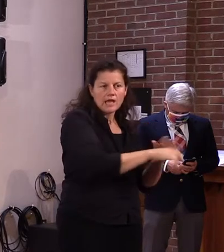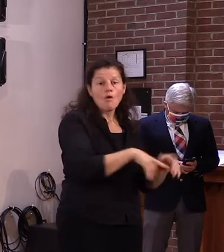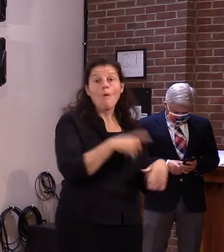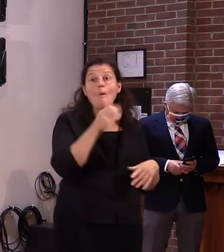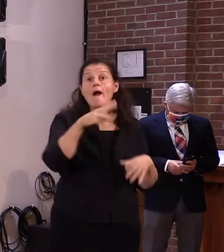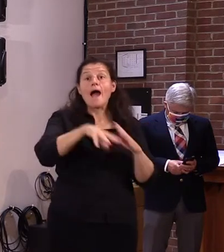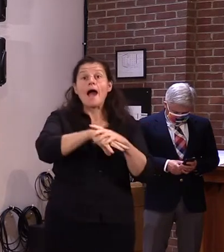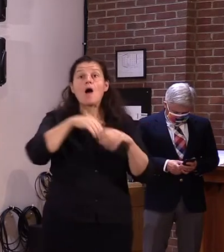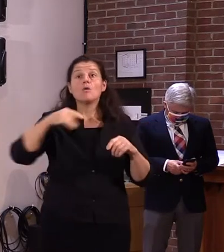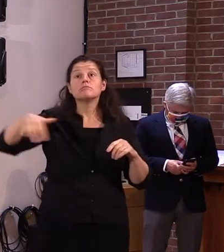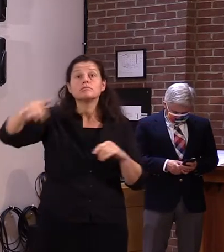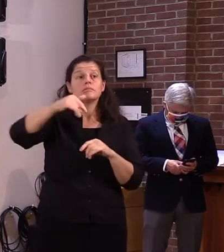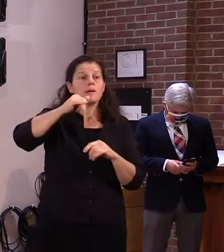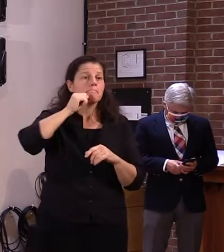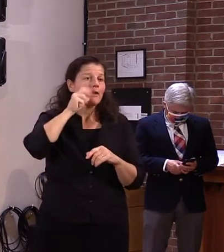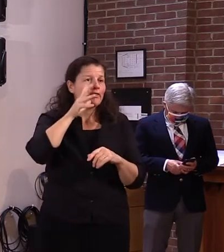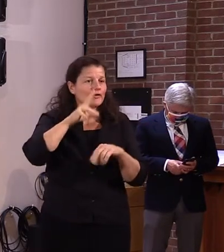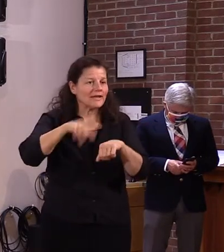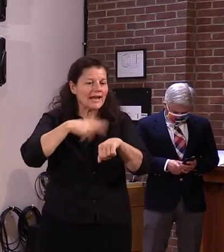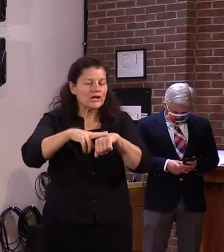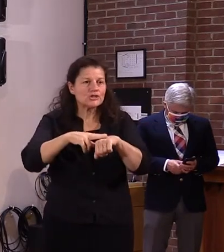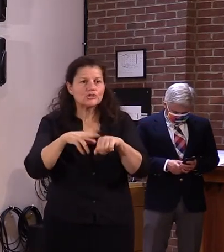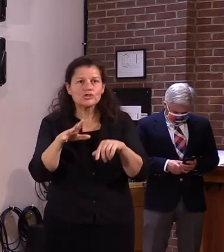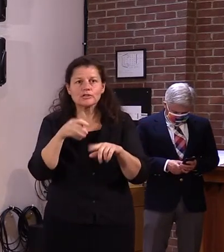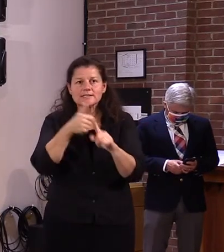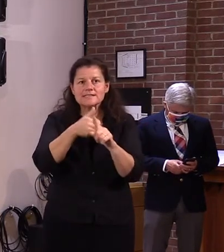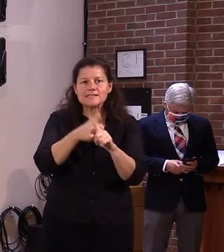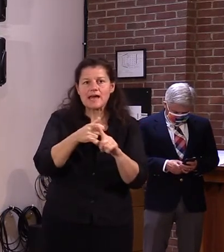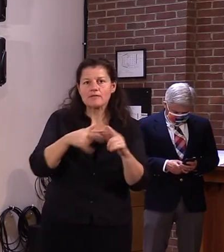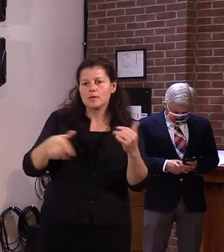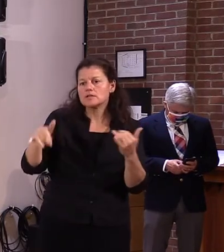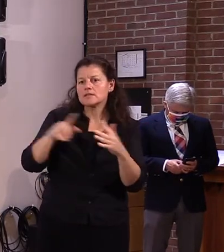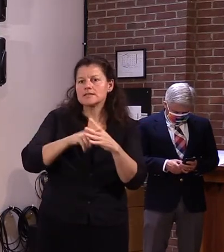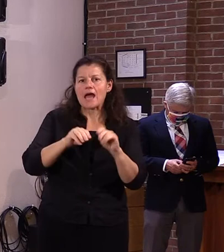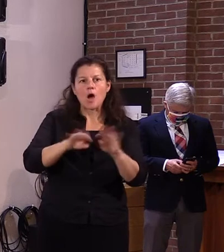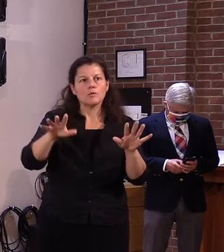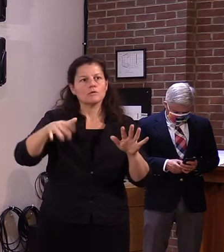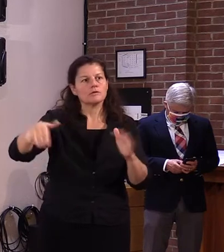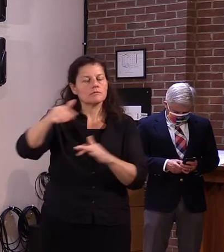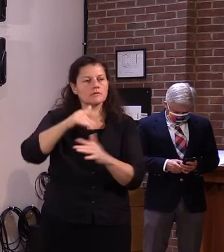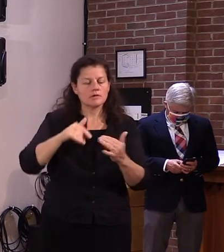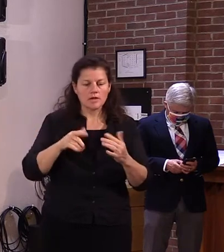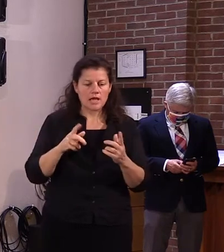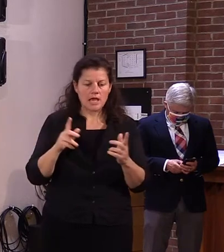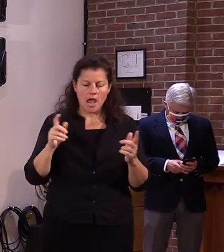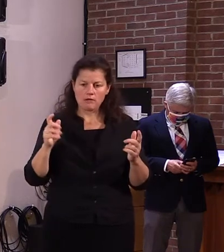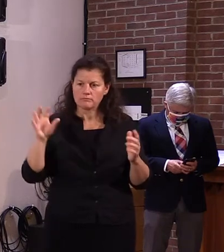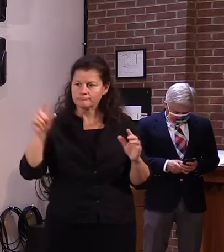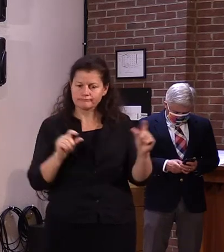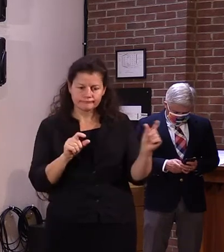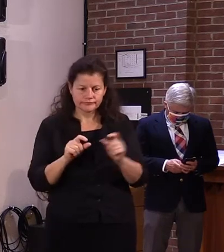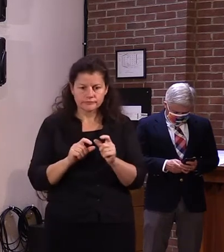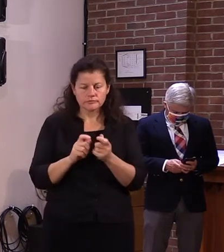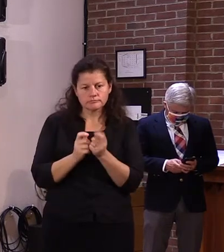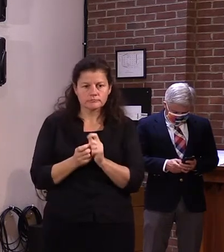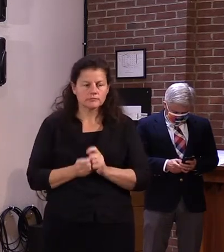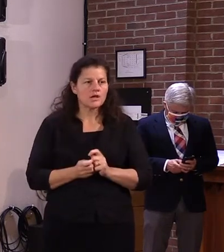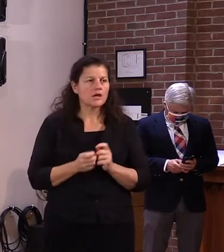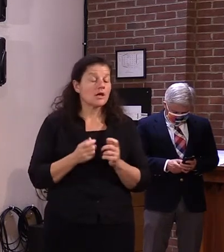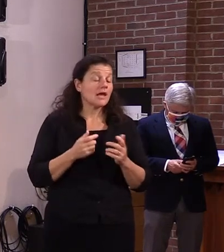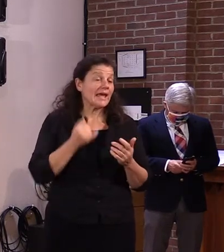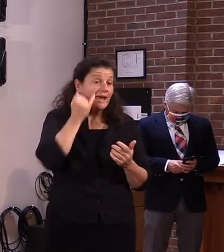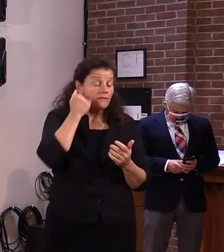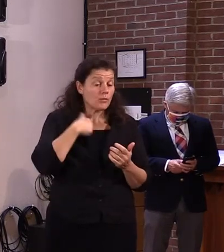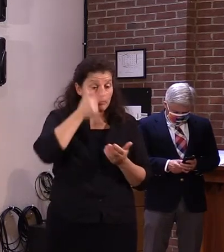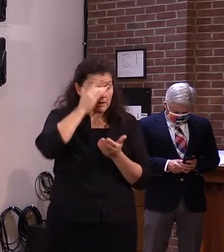to some extent, but Mother Nature merging with circumstances like what apparently happened in Wuhan, if we